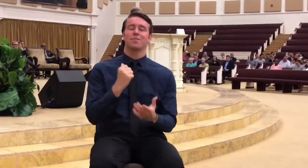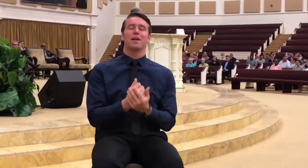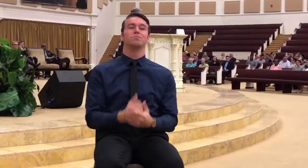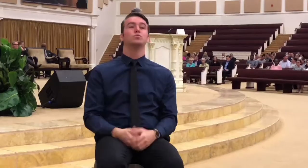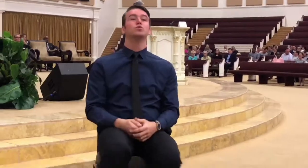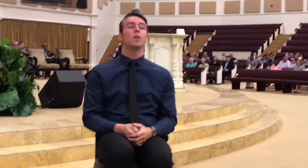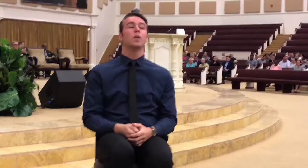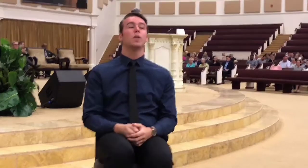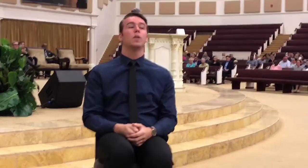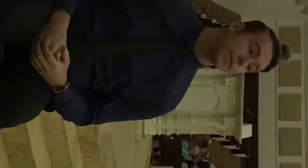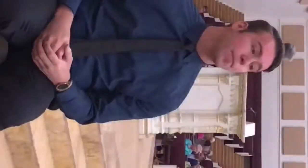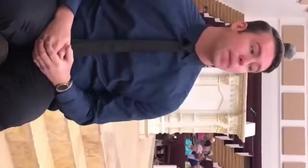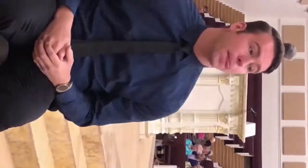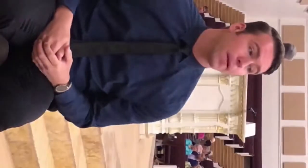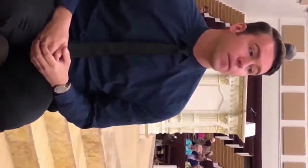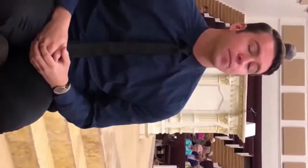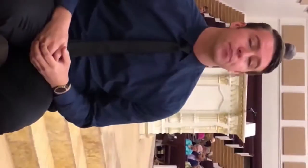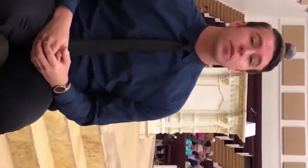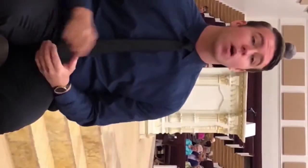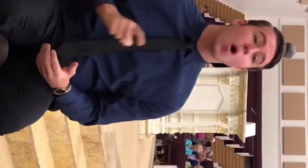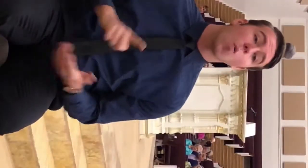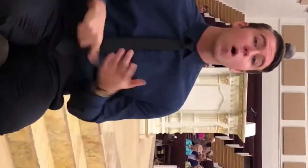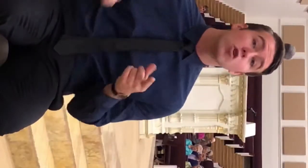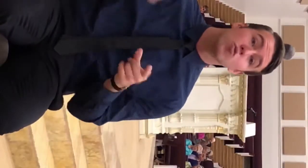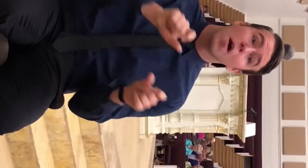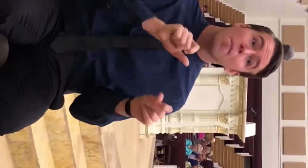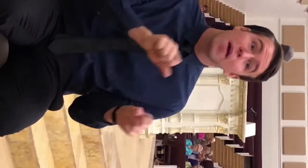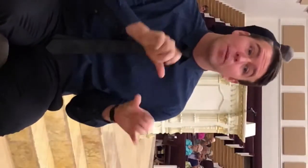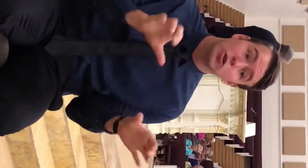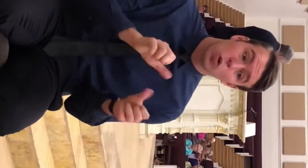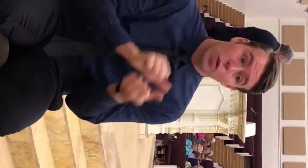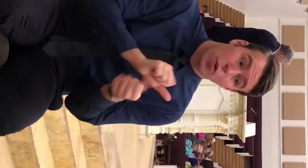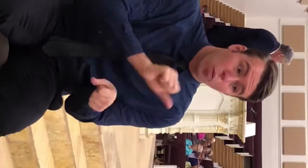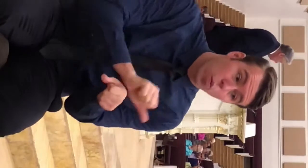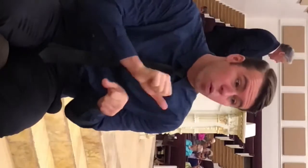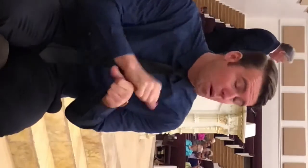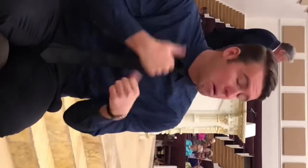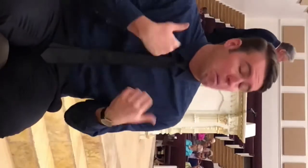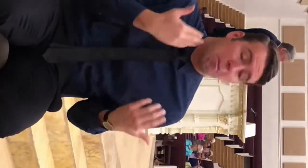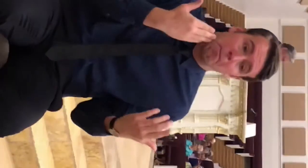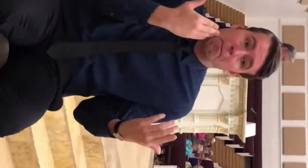And I don't know what you may have done today at work, but